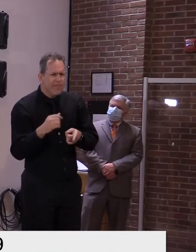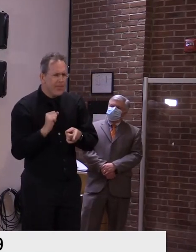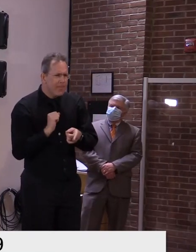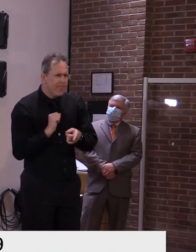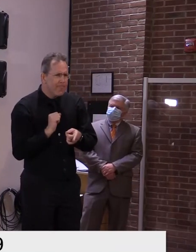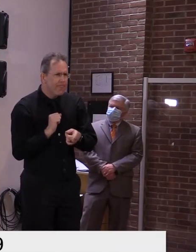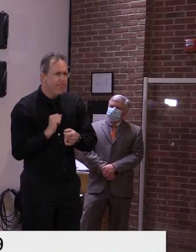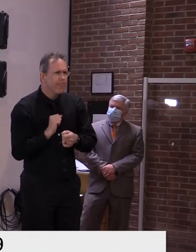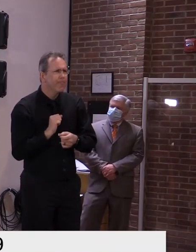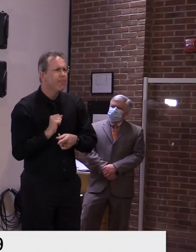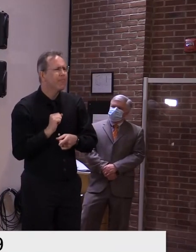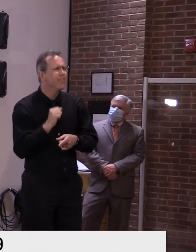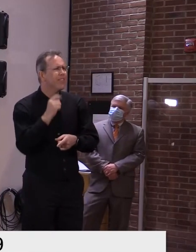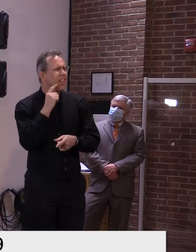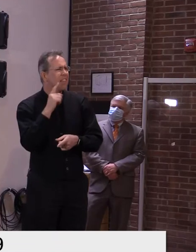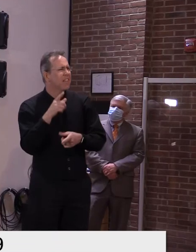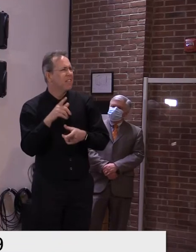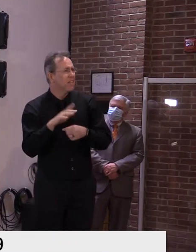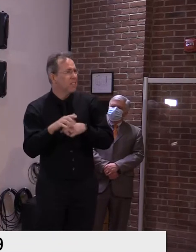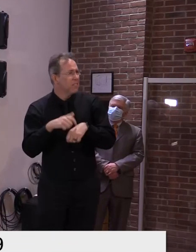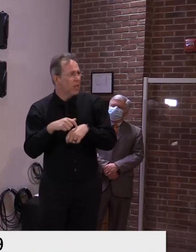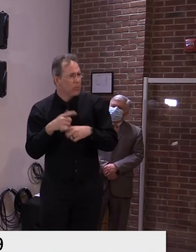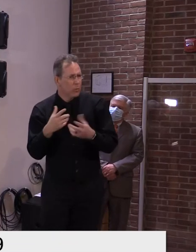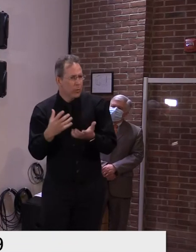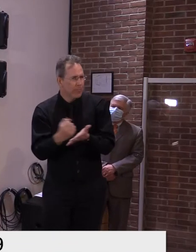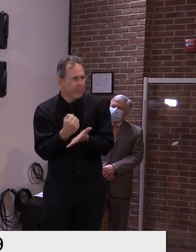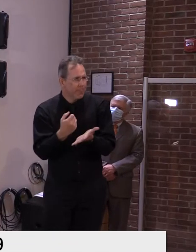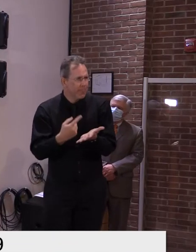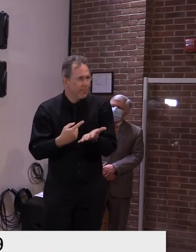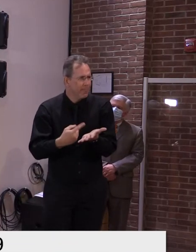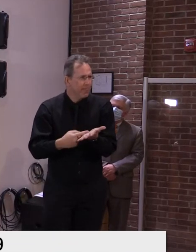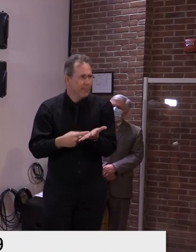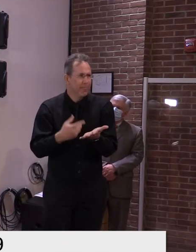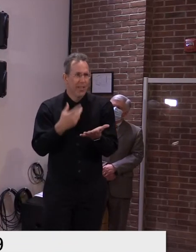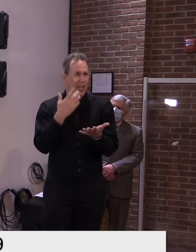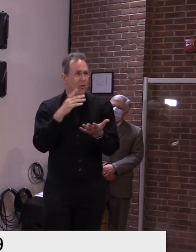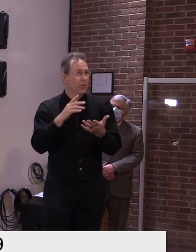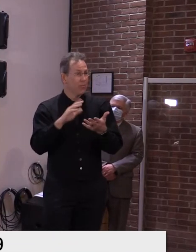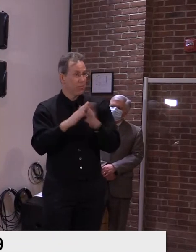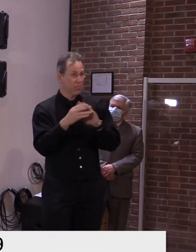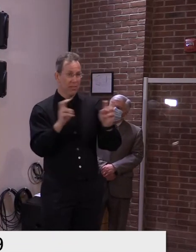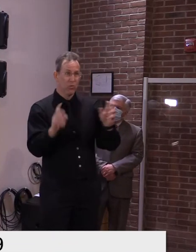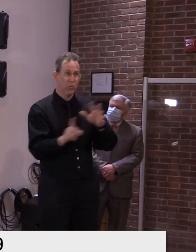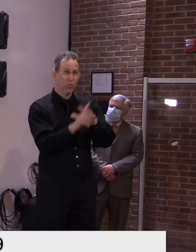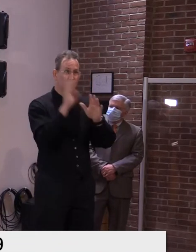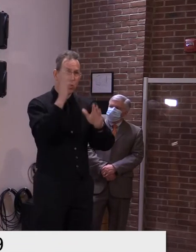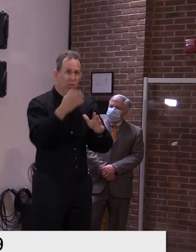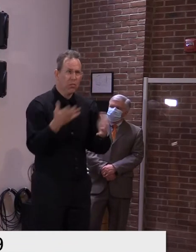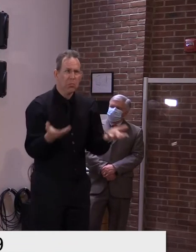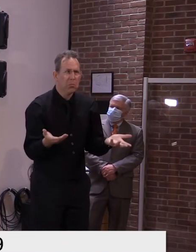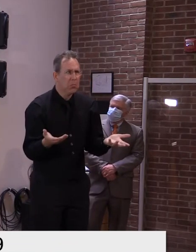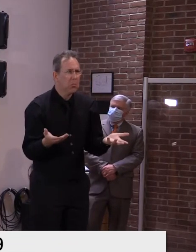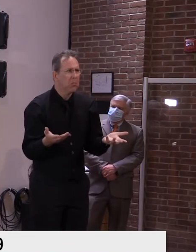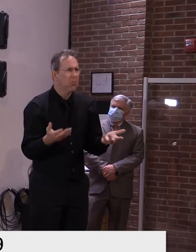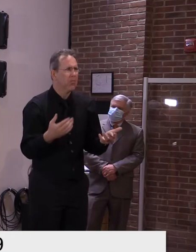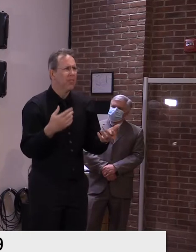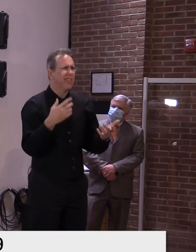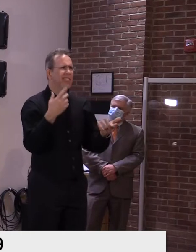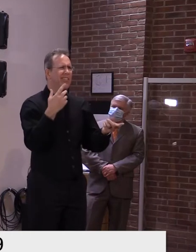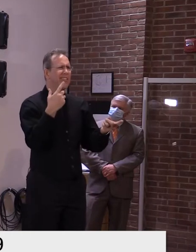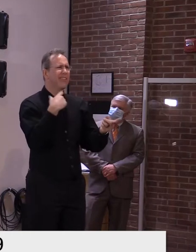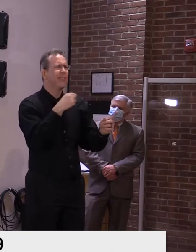time for this to be an issue that was caused by the bars or social clubs.